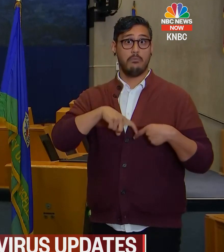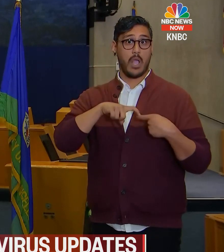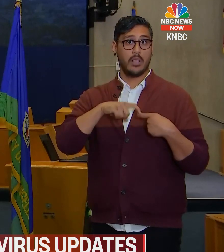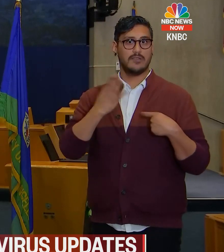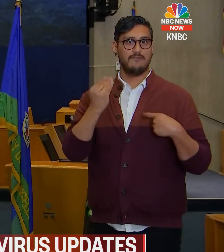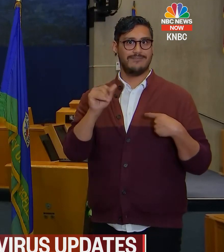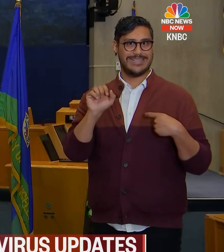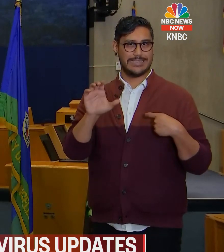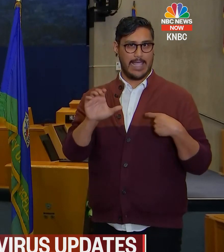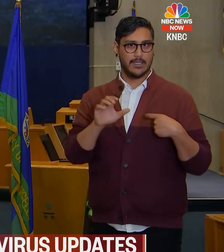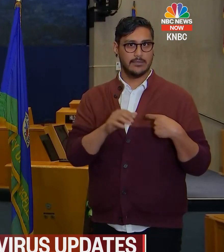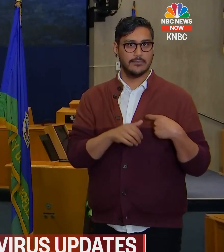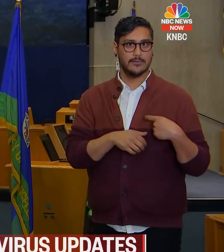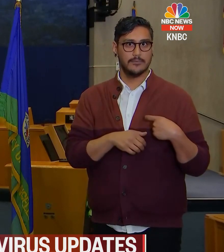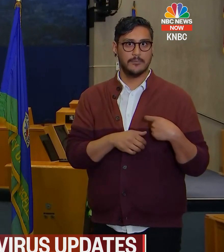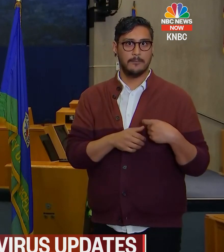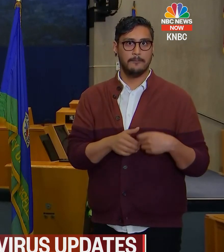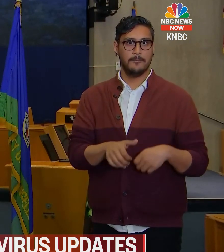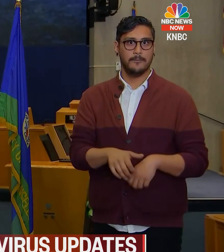seconds.